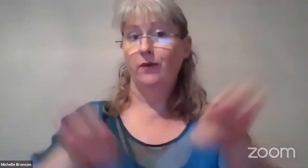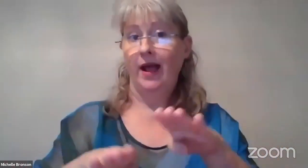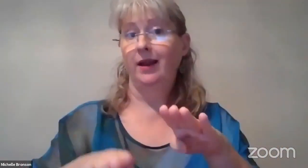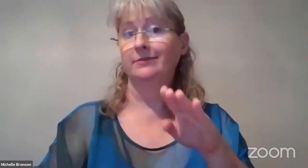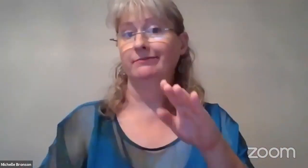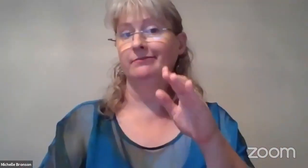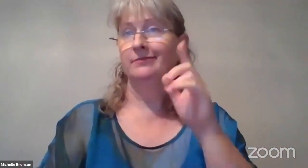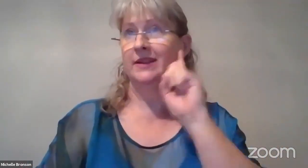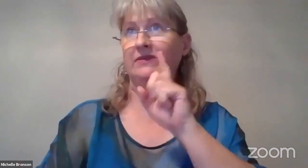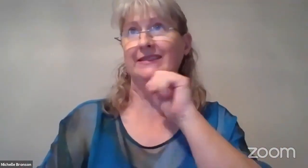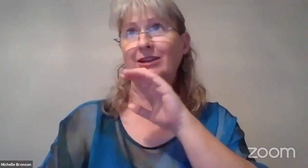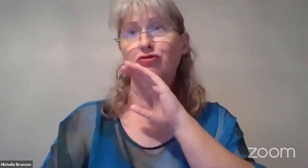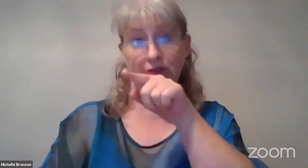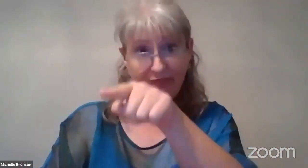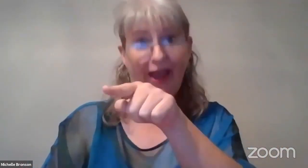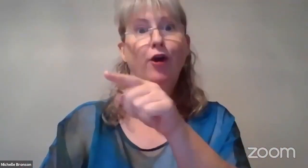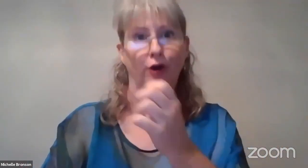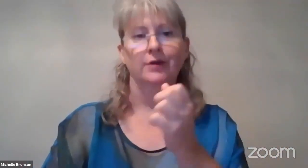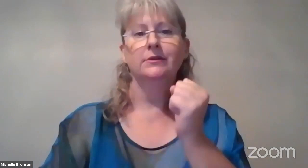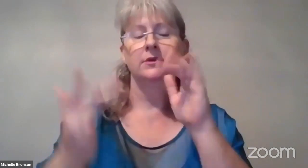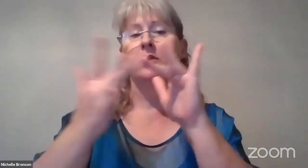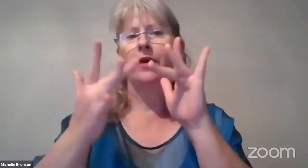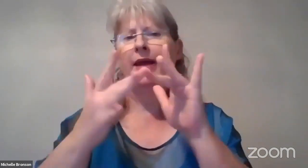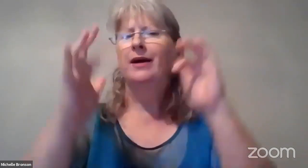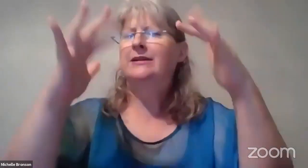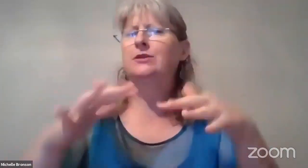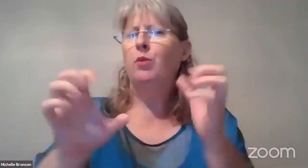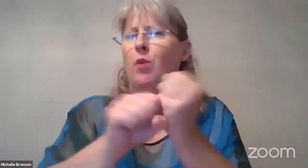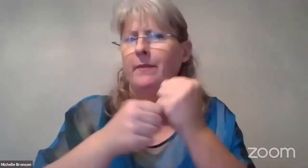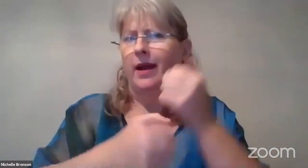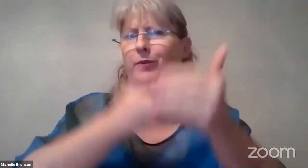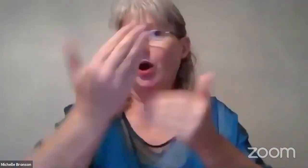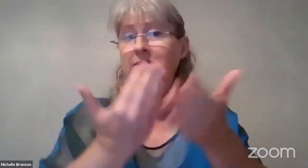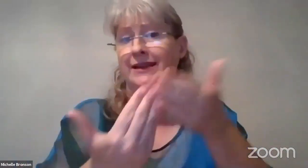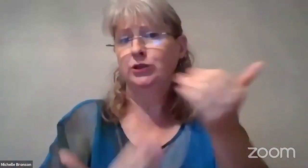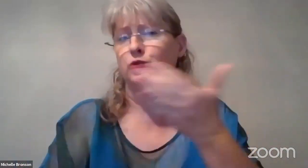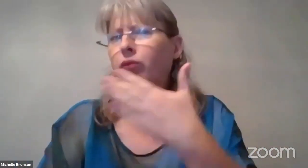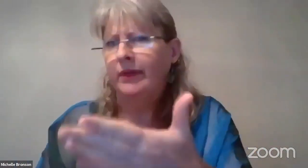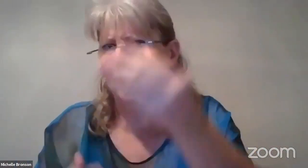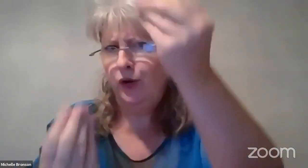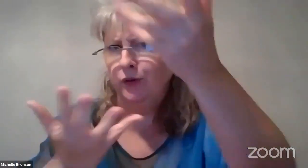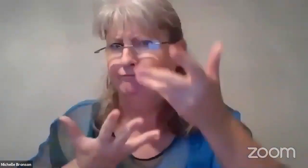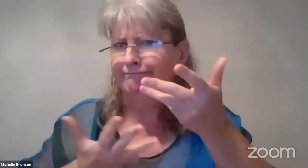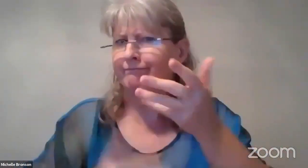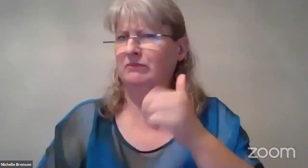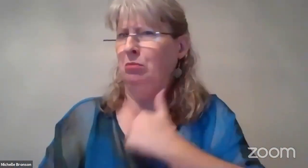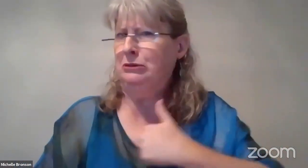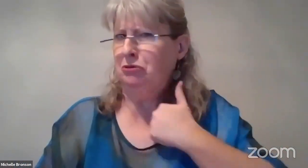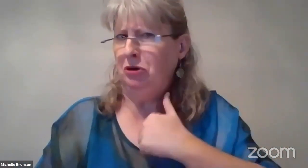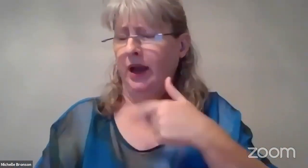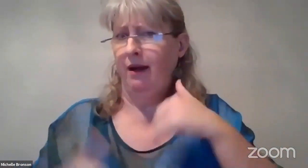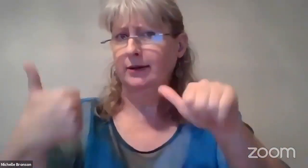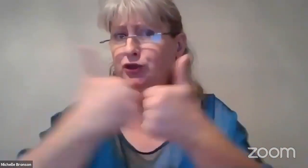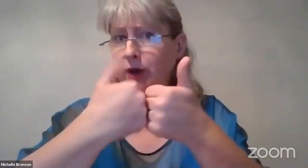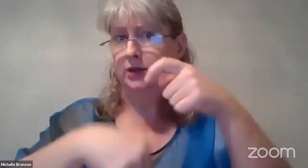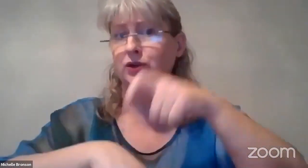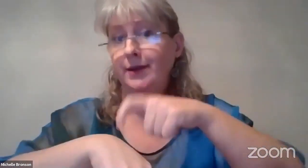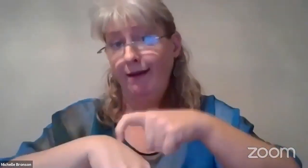individuals. Like for Beth, the Valley Senior Citizens information can be put there. We do, again, want to make that process easier, so thank you so much for bringing